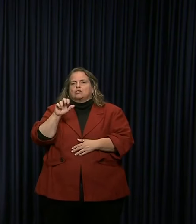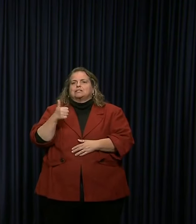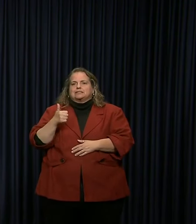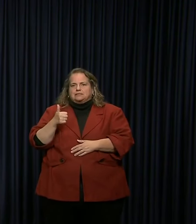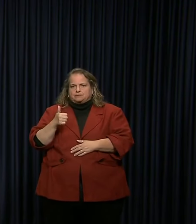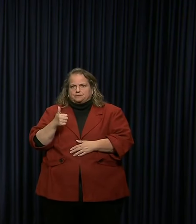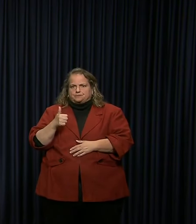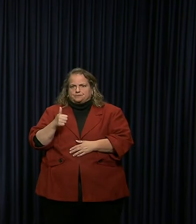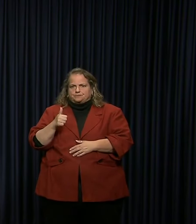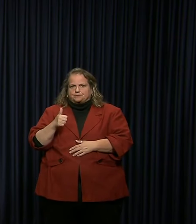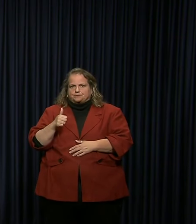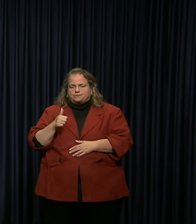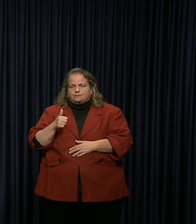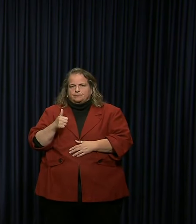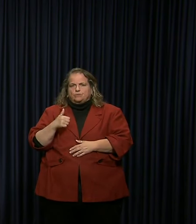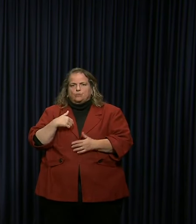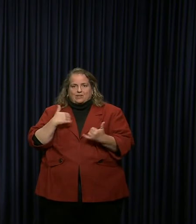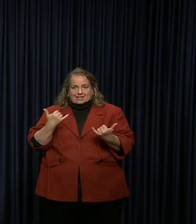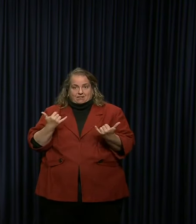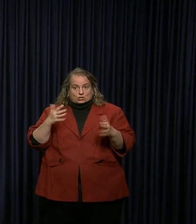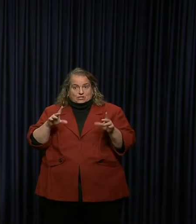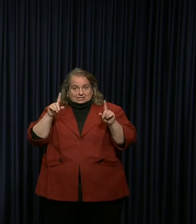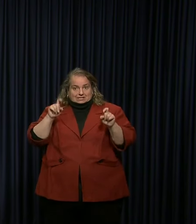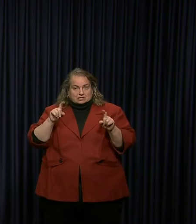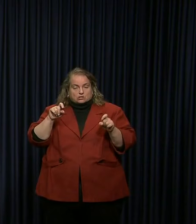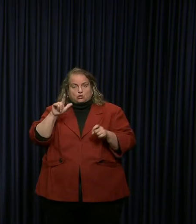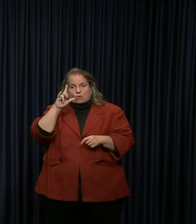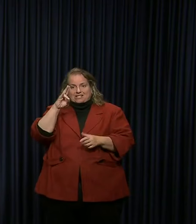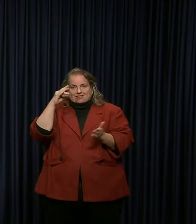2,210. We have now tested